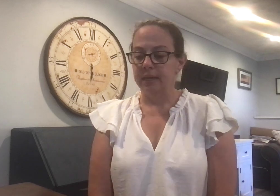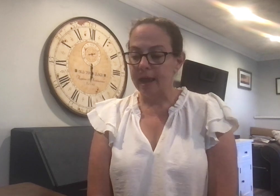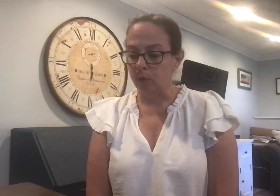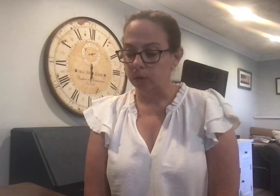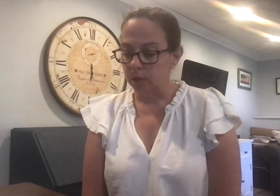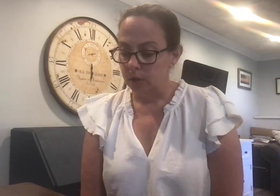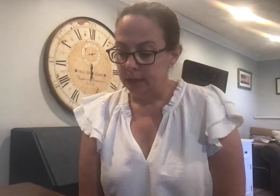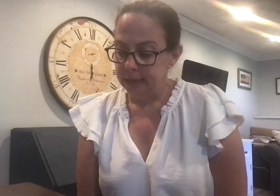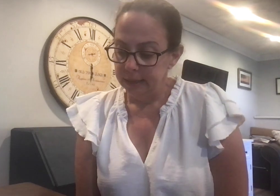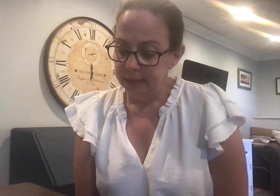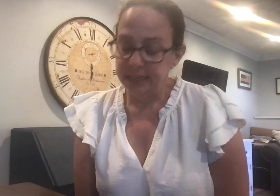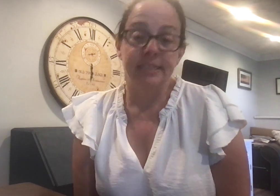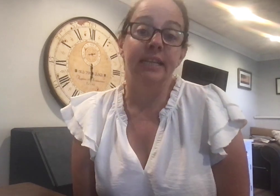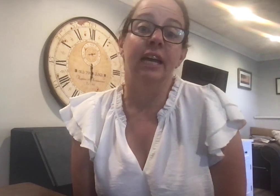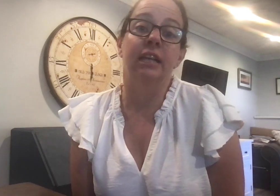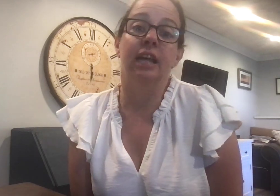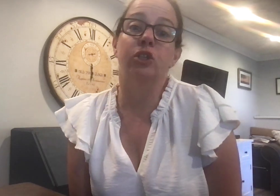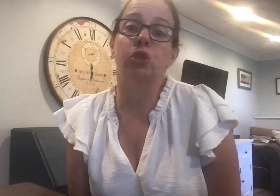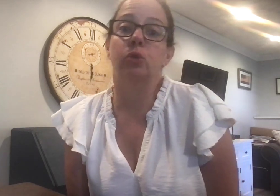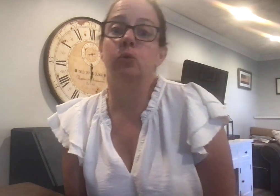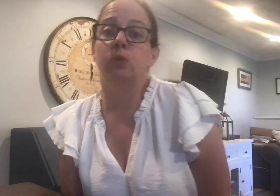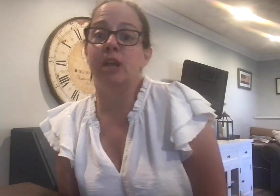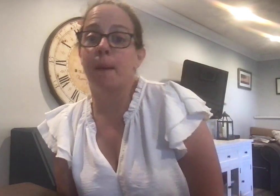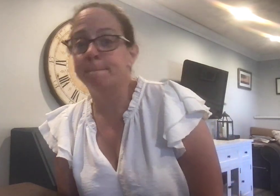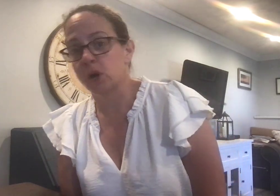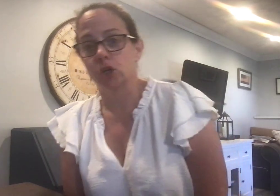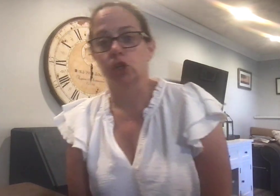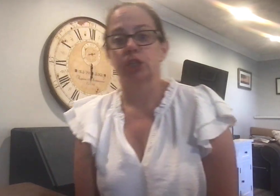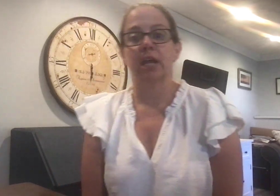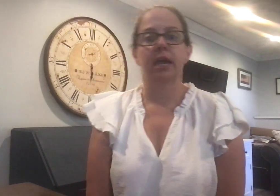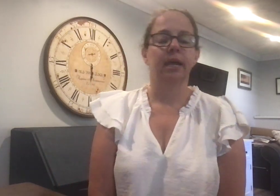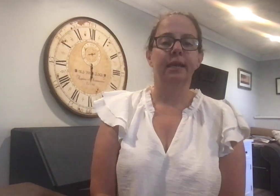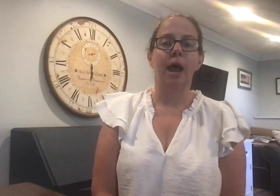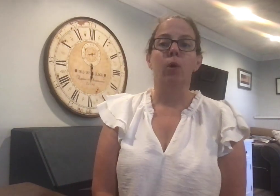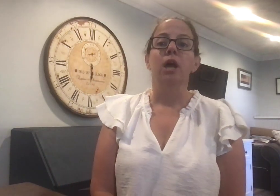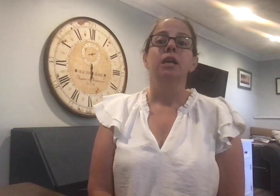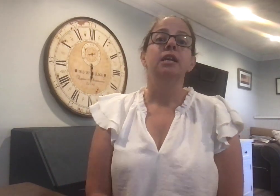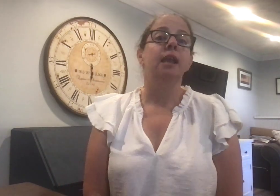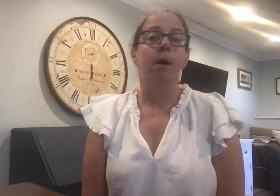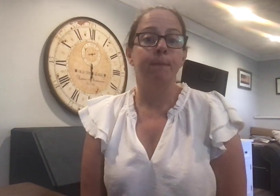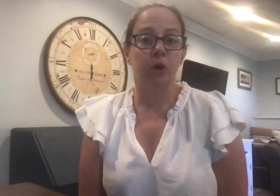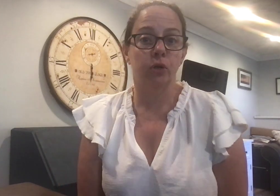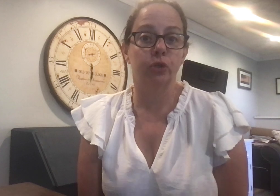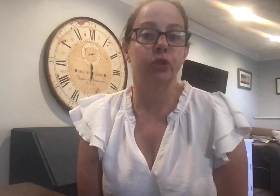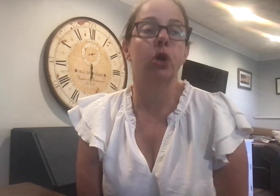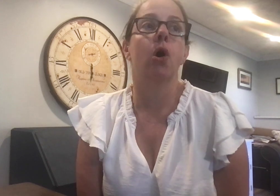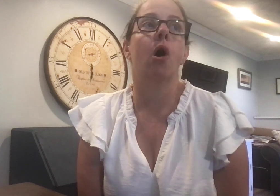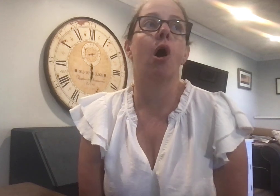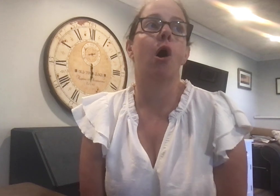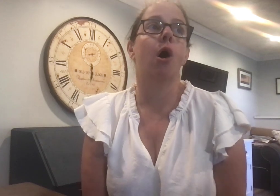Now, let's see. Let's do numbers. Now, numbers